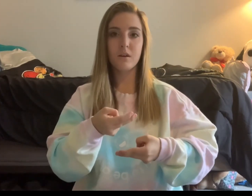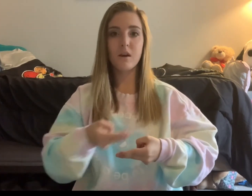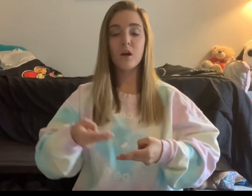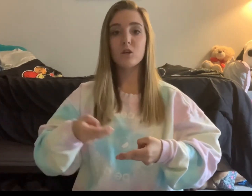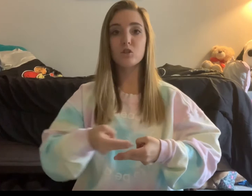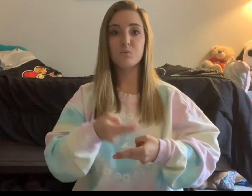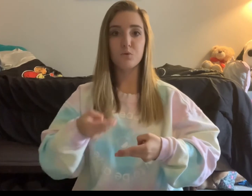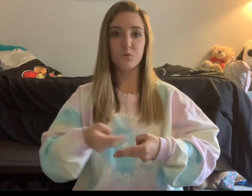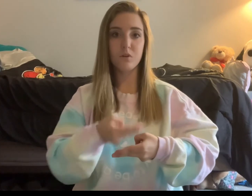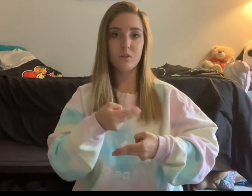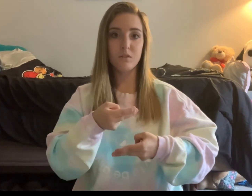spoon.